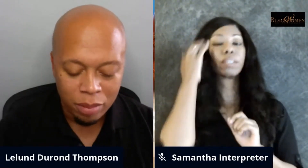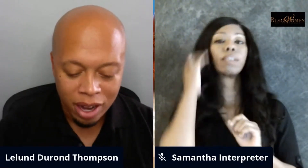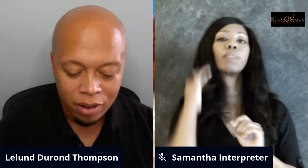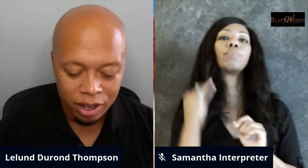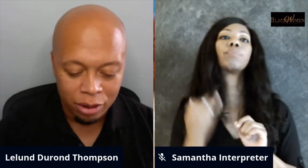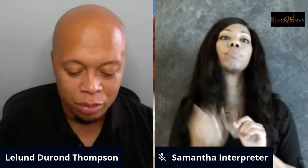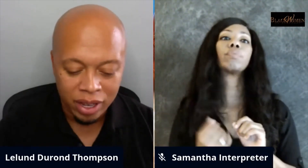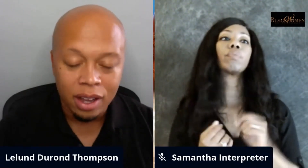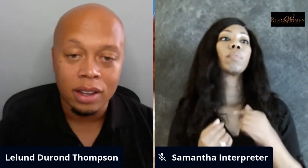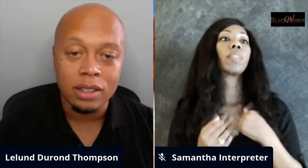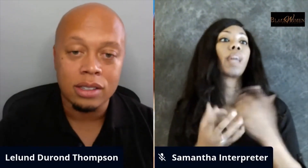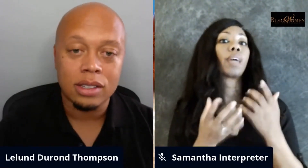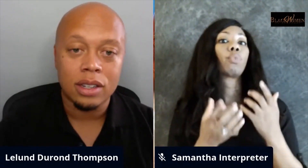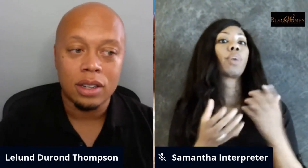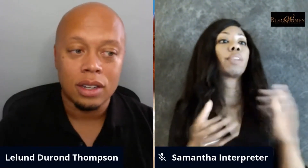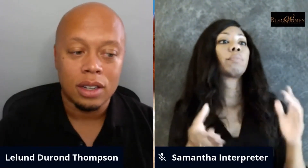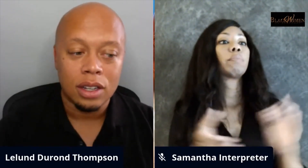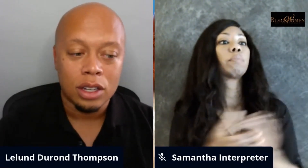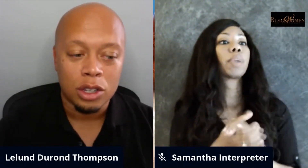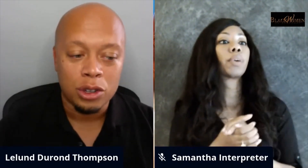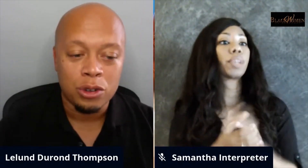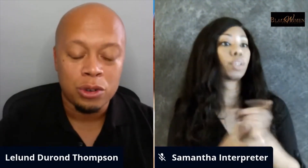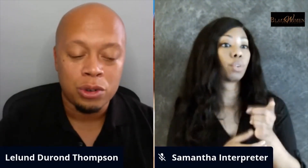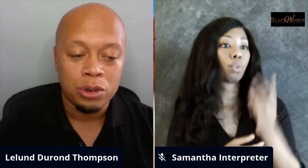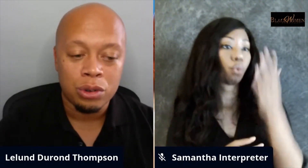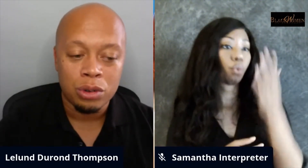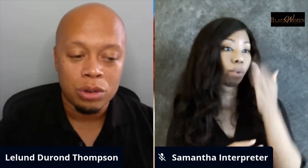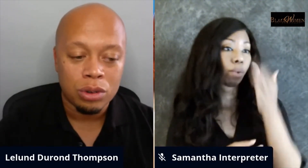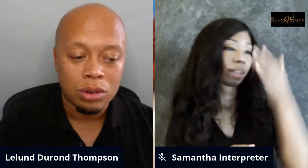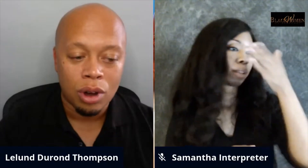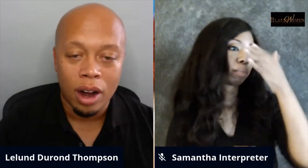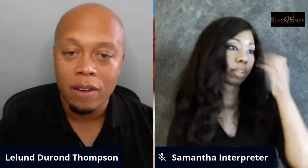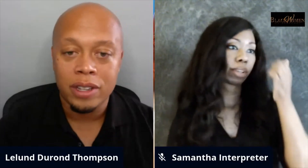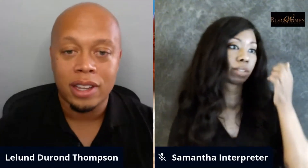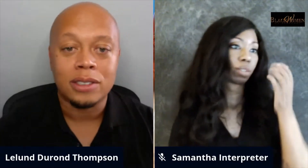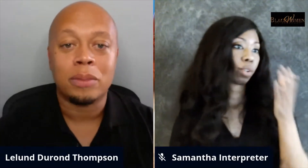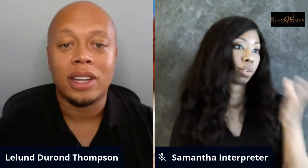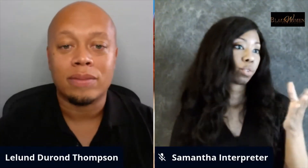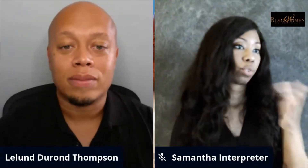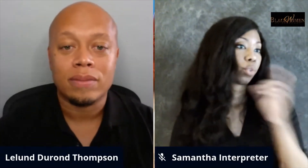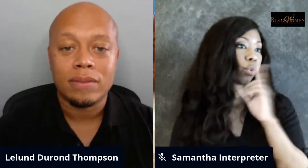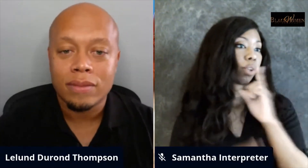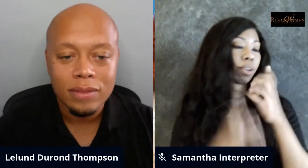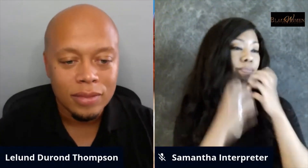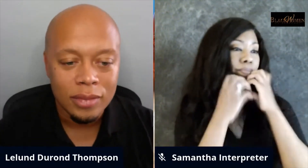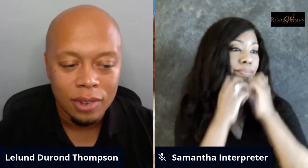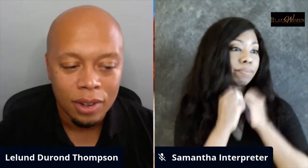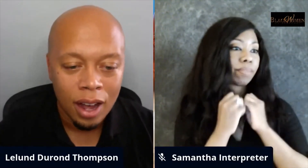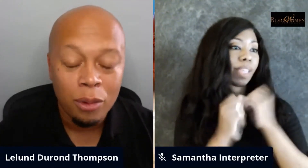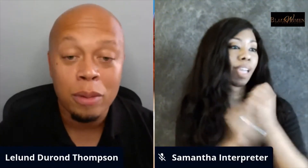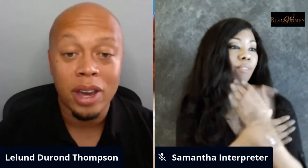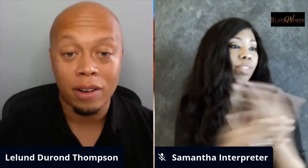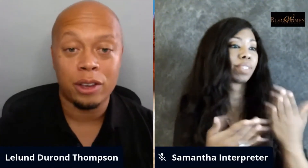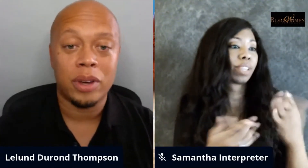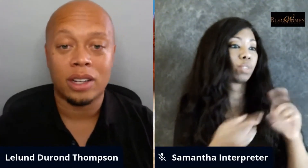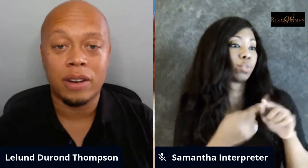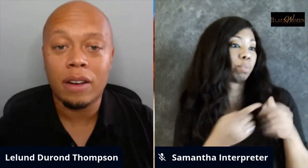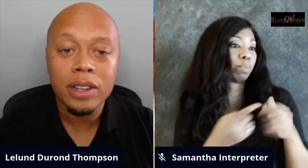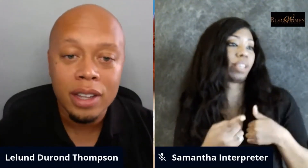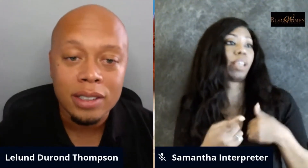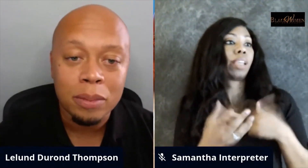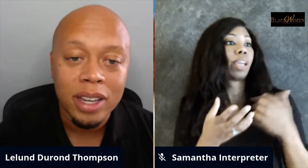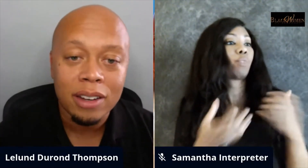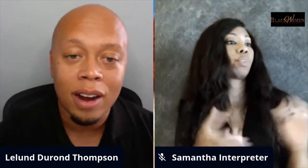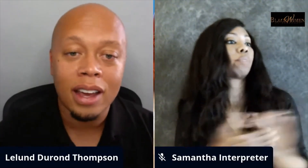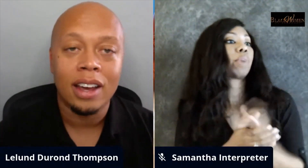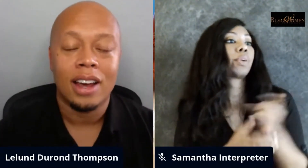want to marry you because you are everything to me. I want to marry you because you're